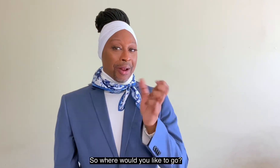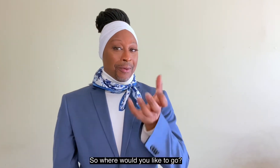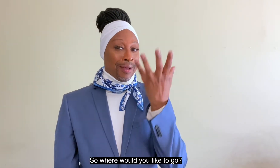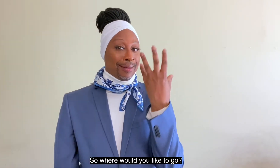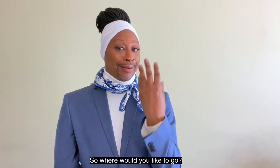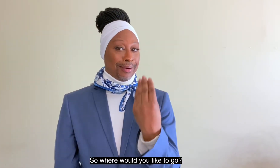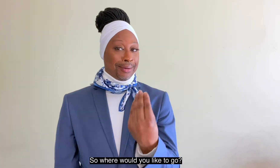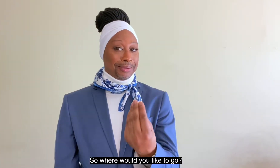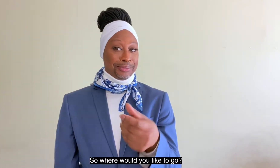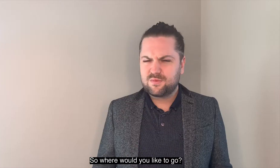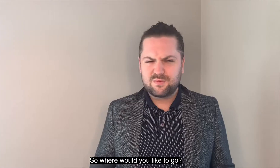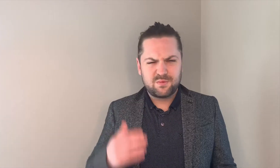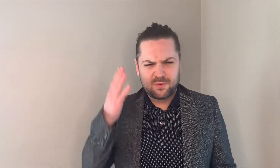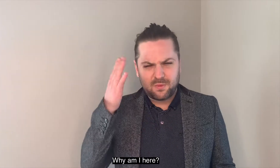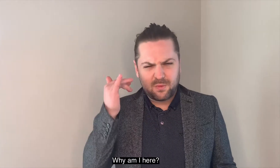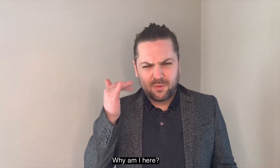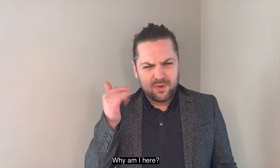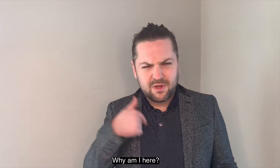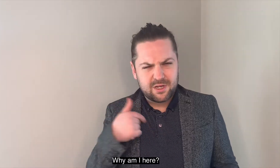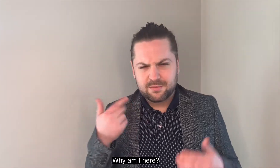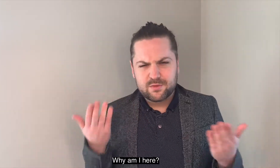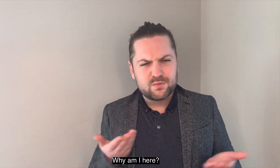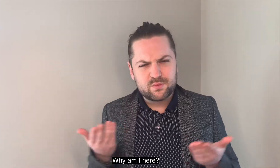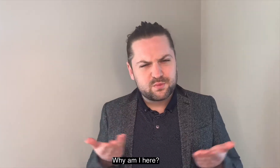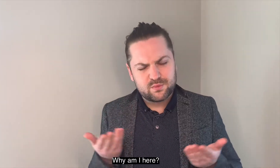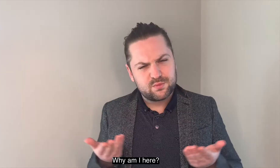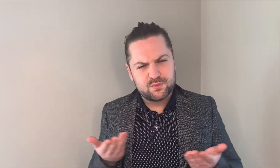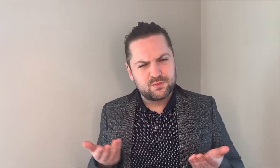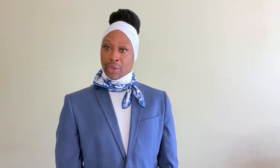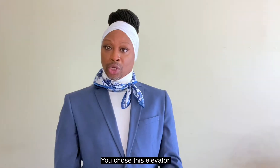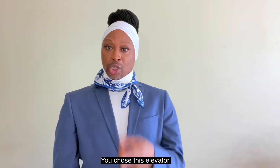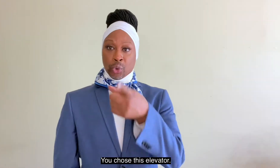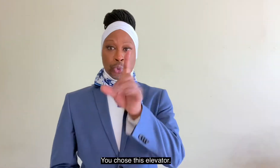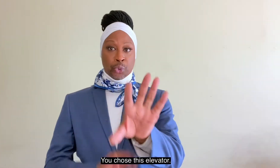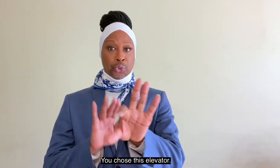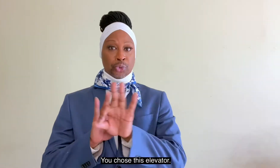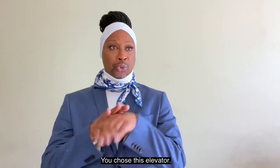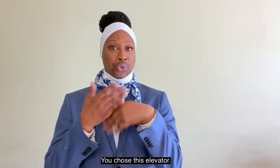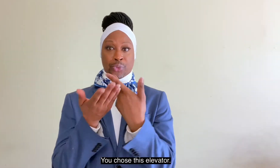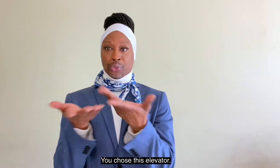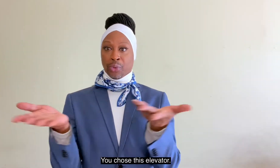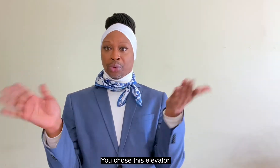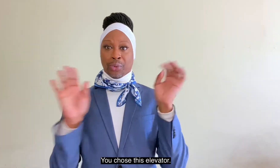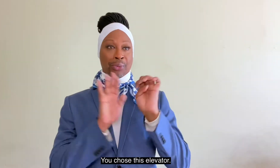So, where would you like to go? Why am I here? You chose this elevator.